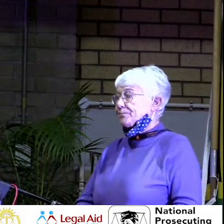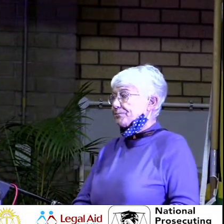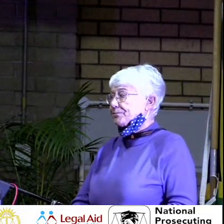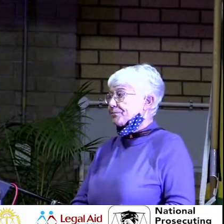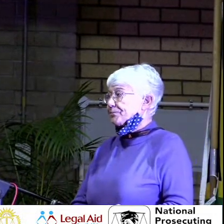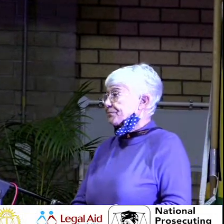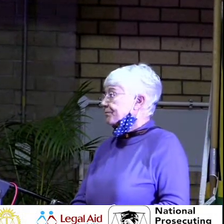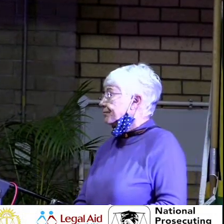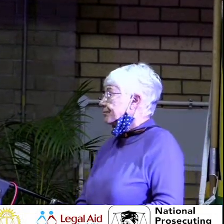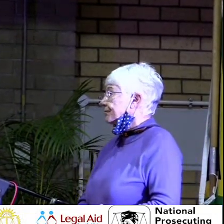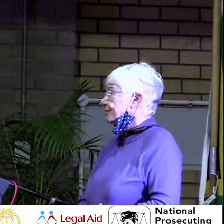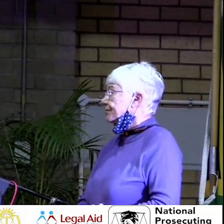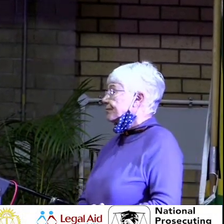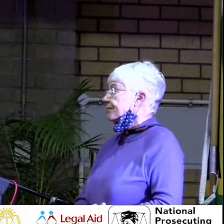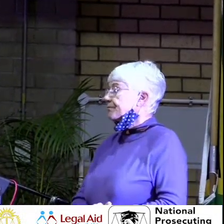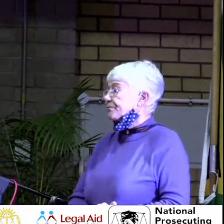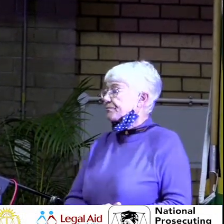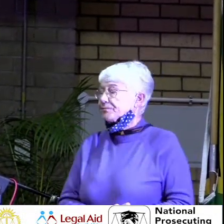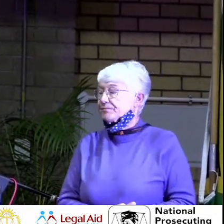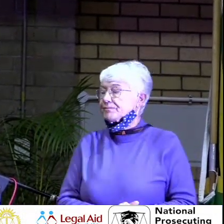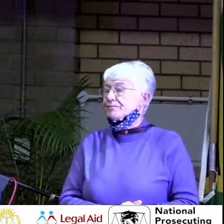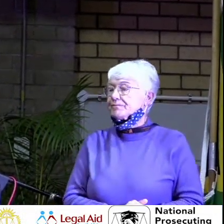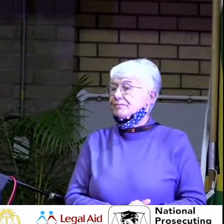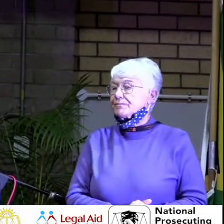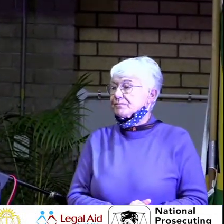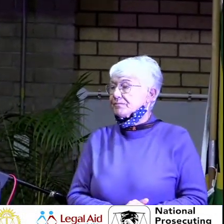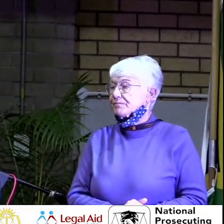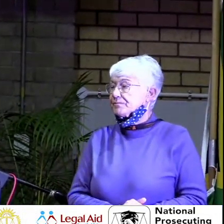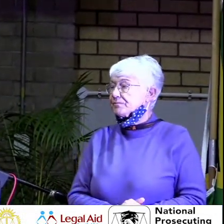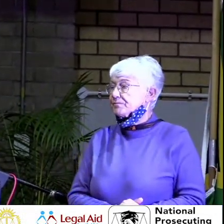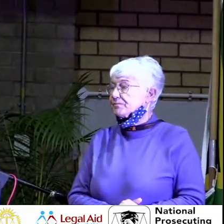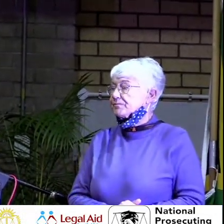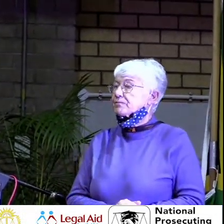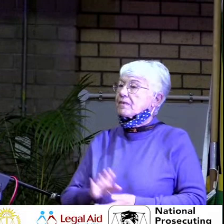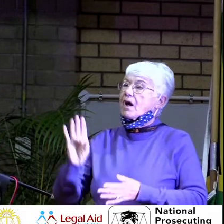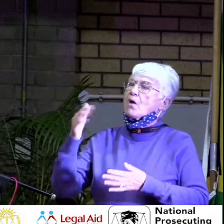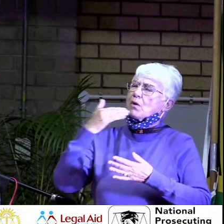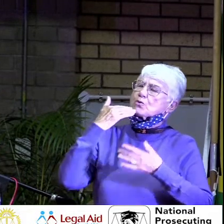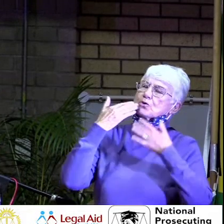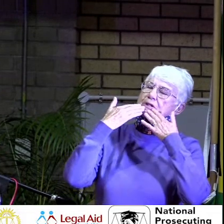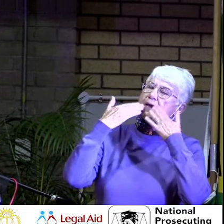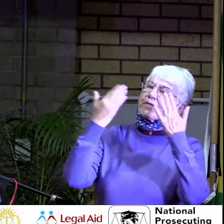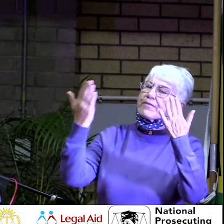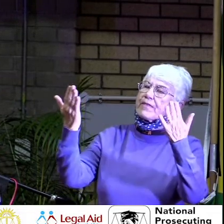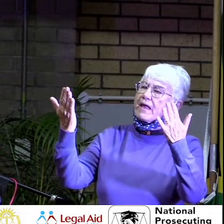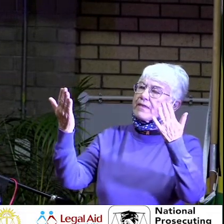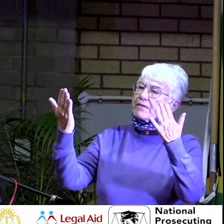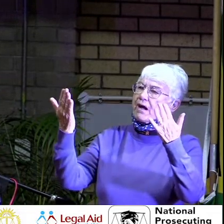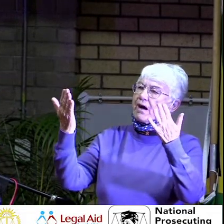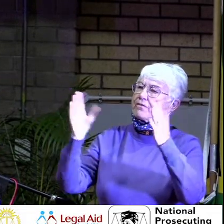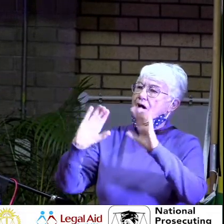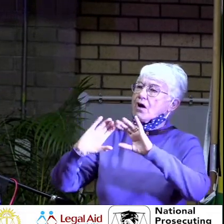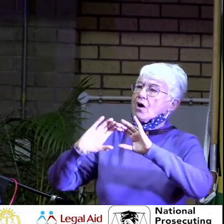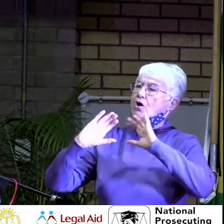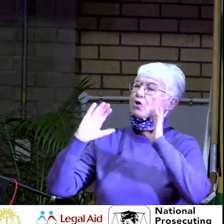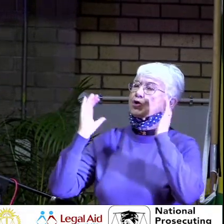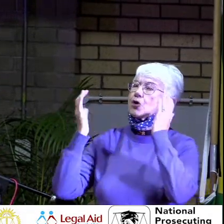I would like to say thank you to the community